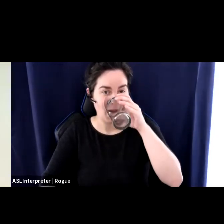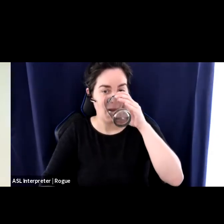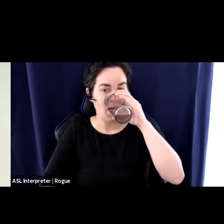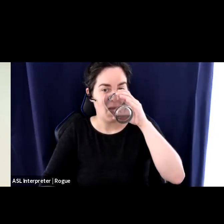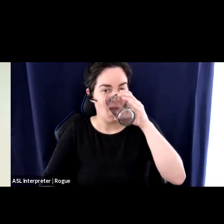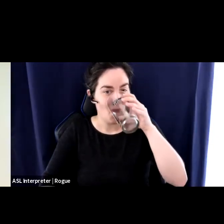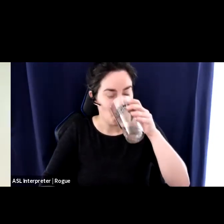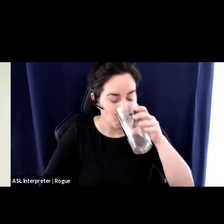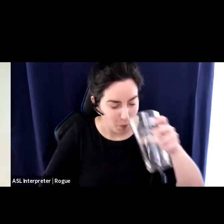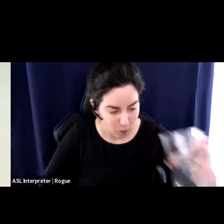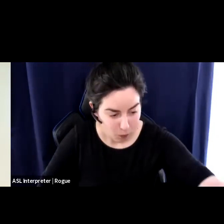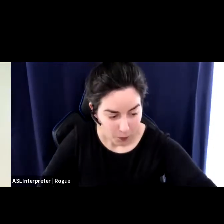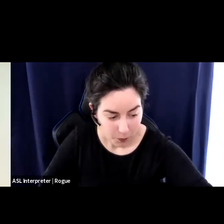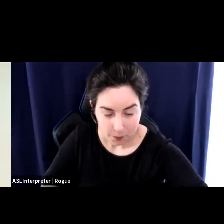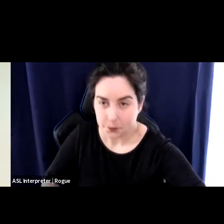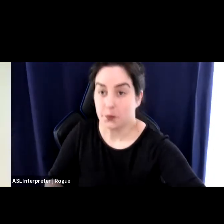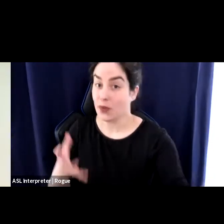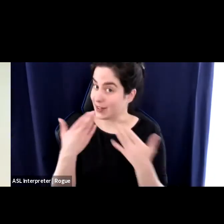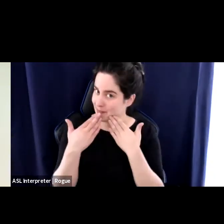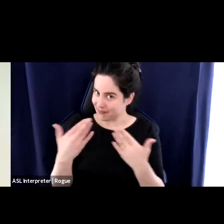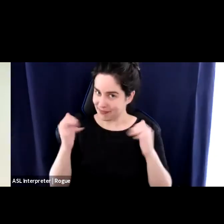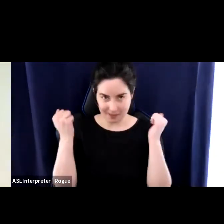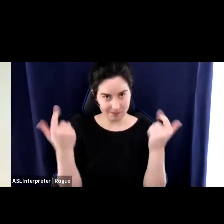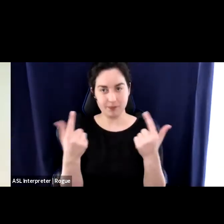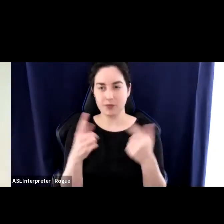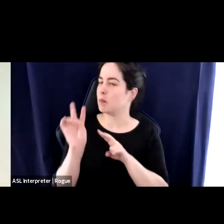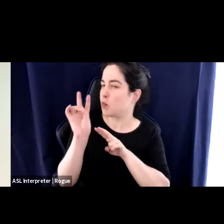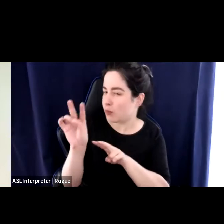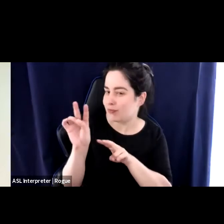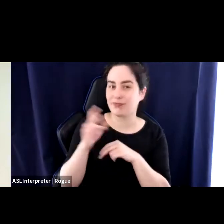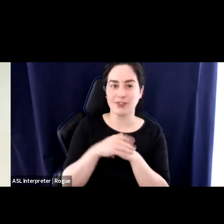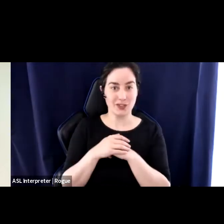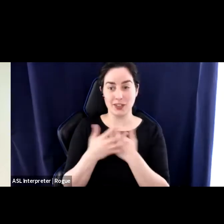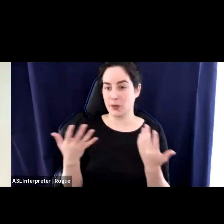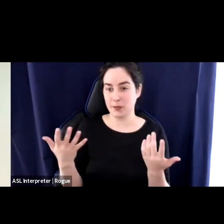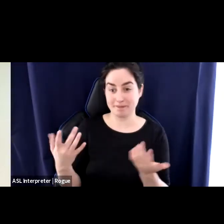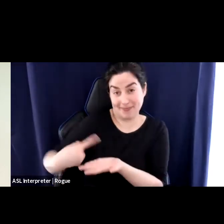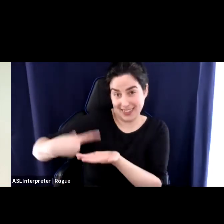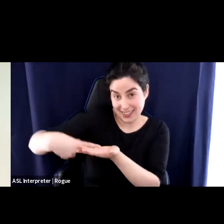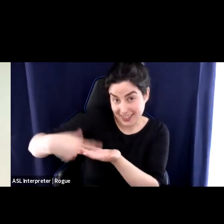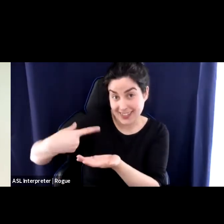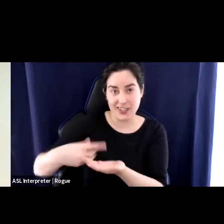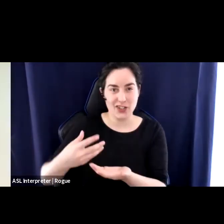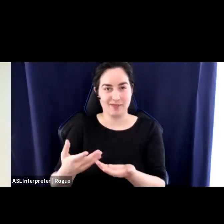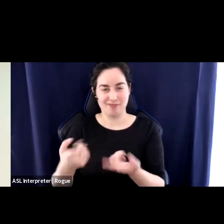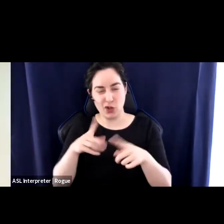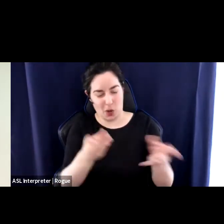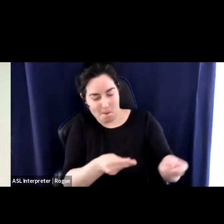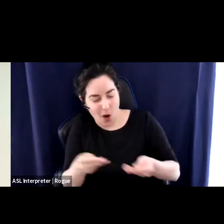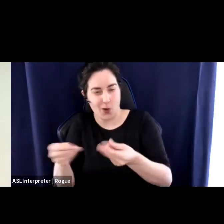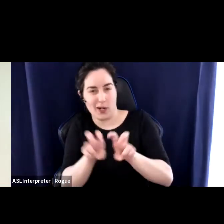So thank you very much, everybody. And I look forward to our discussion, our moderated discussion